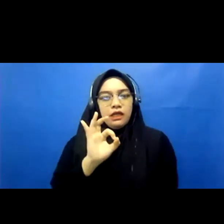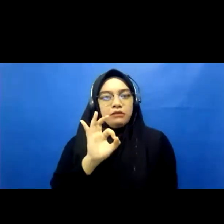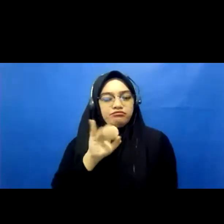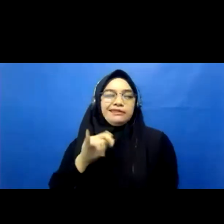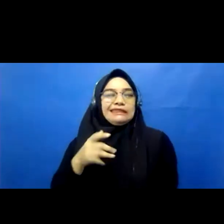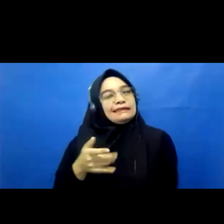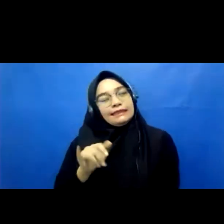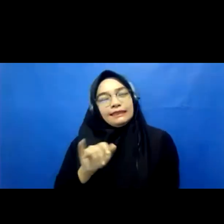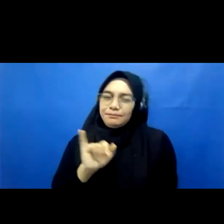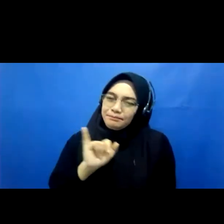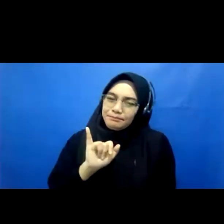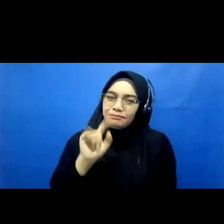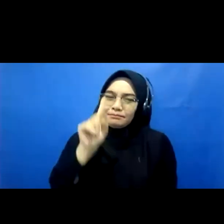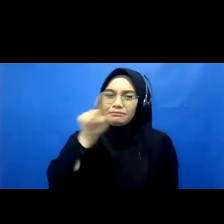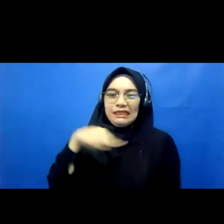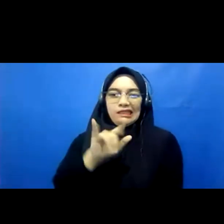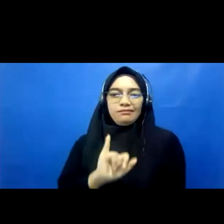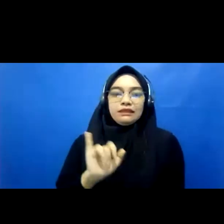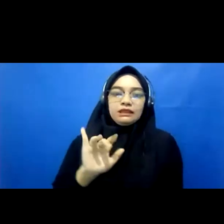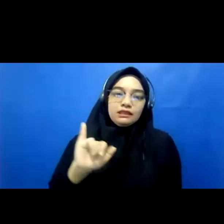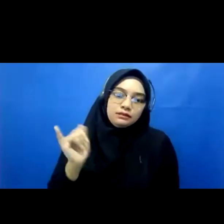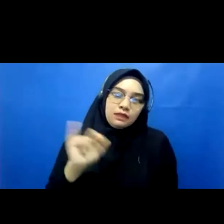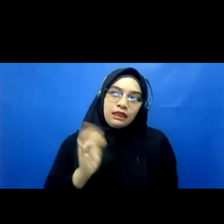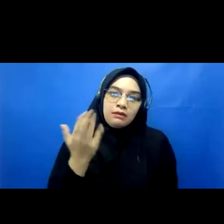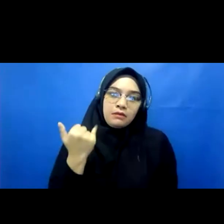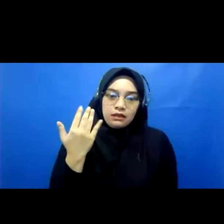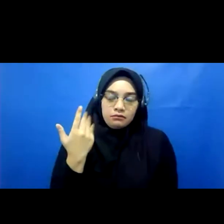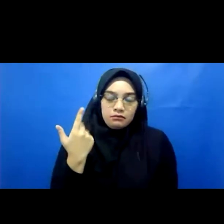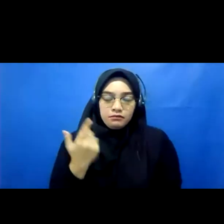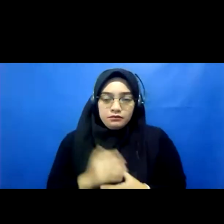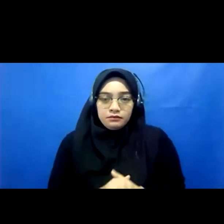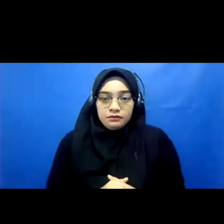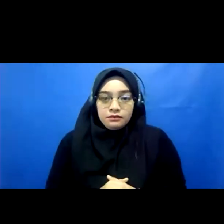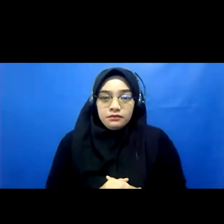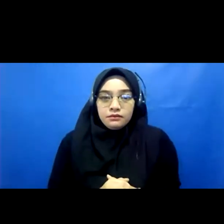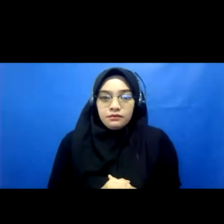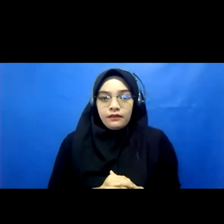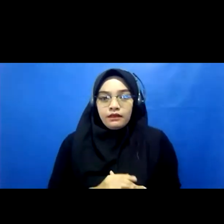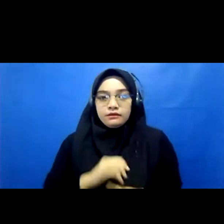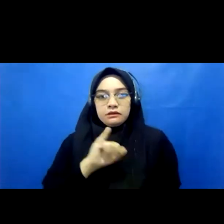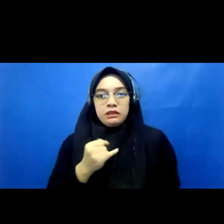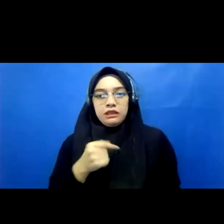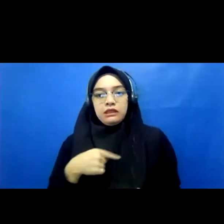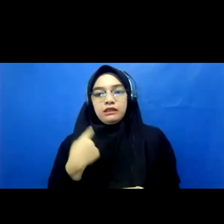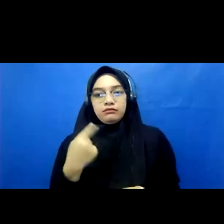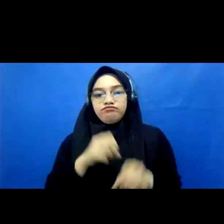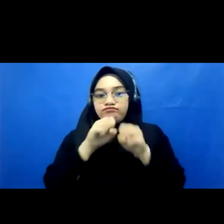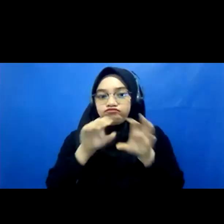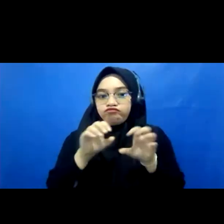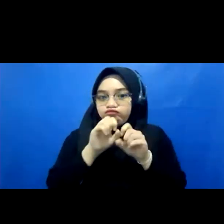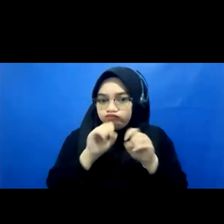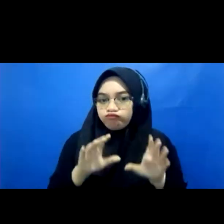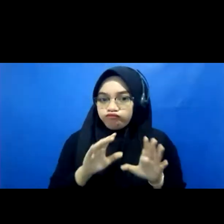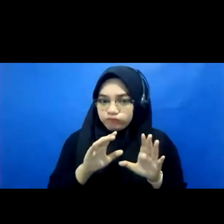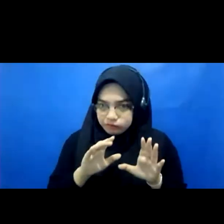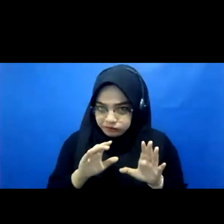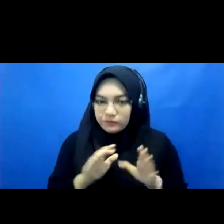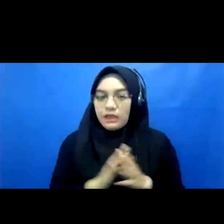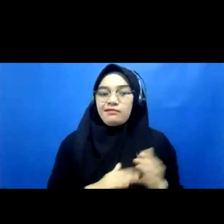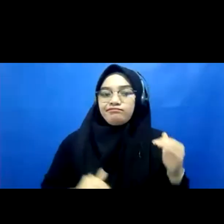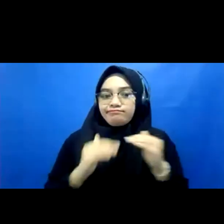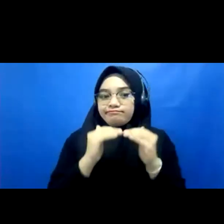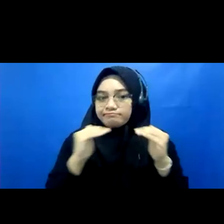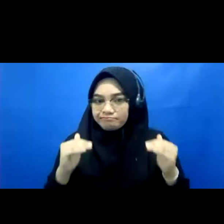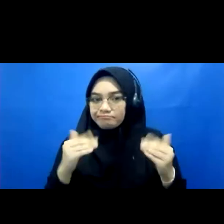our friend from STEPS. Epic Art is our work is to promote equality and celebrating diversity with people with